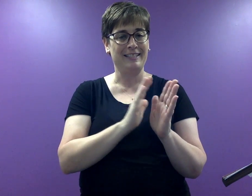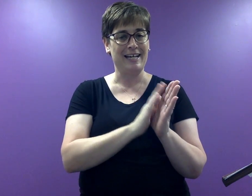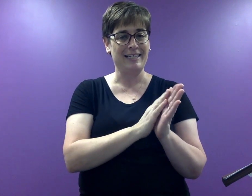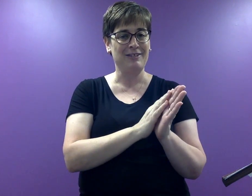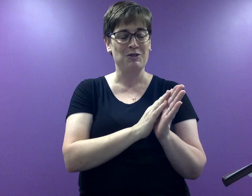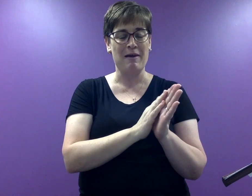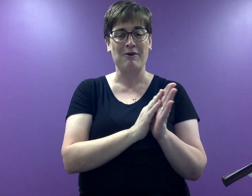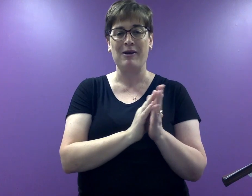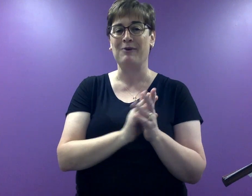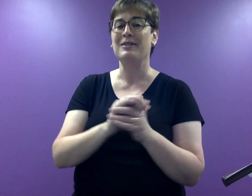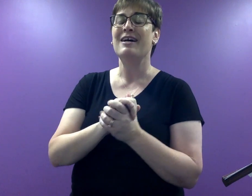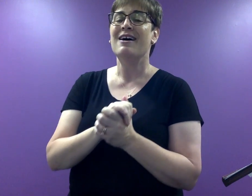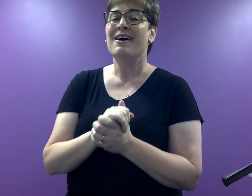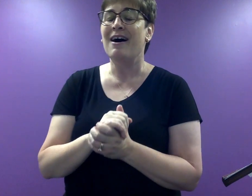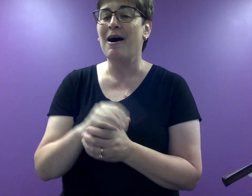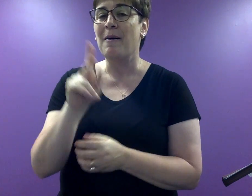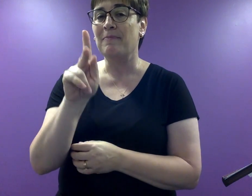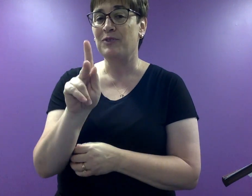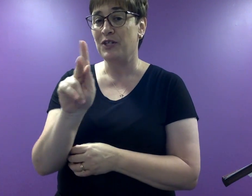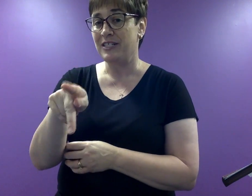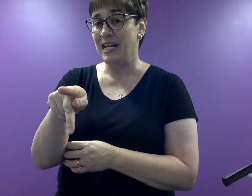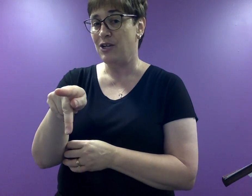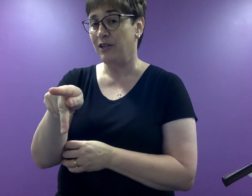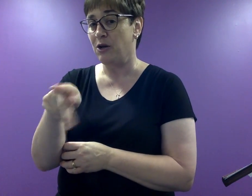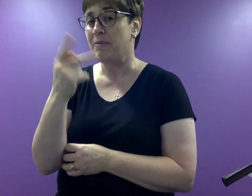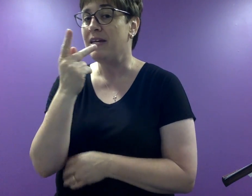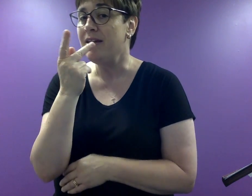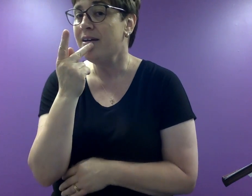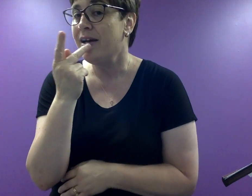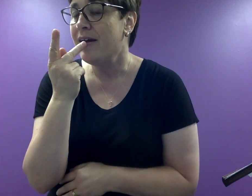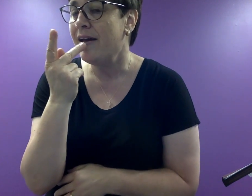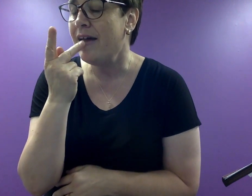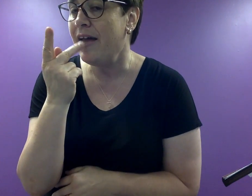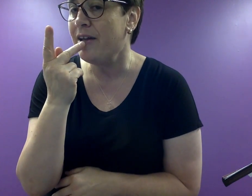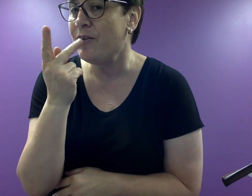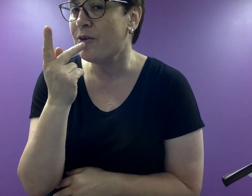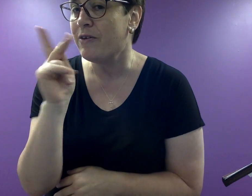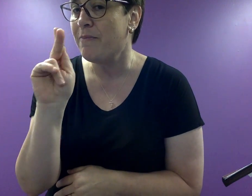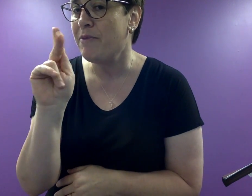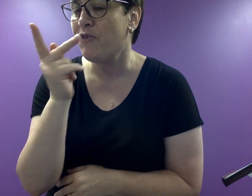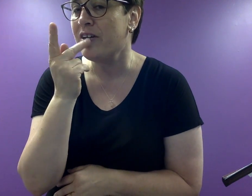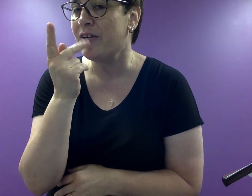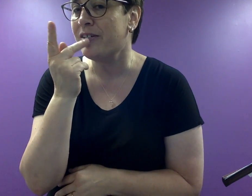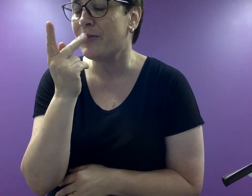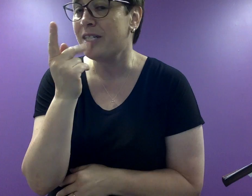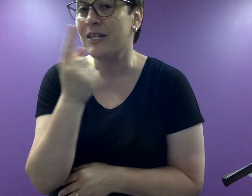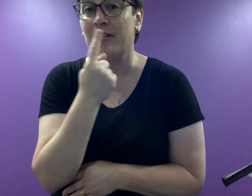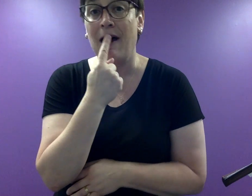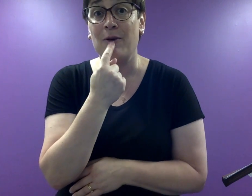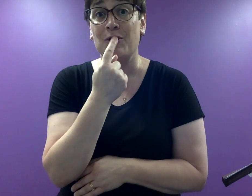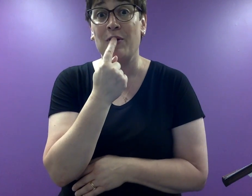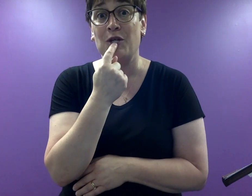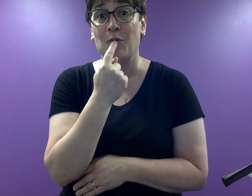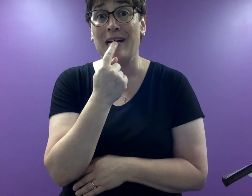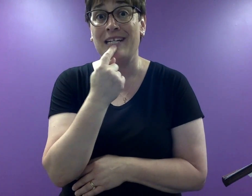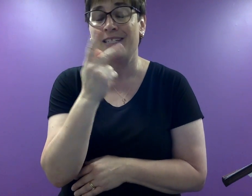exact English background. So you're going to take your letter P, and your middle finger is going to touch it. I was showing you red.